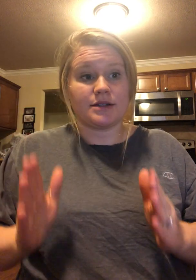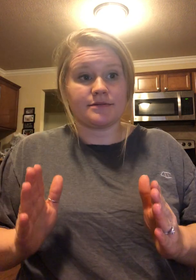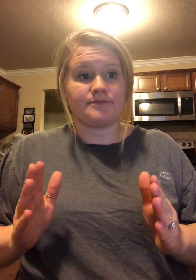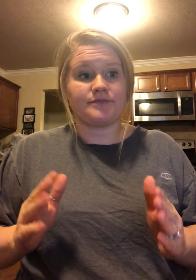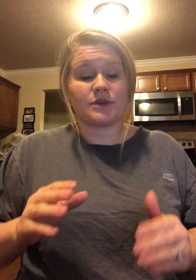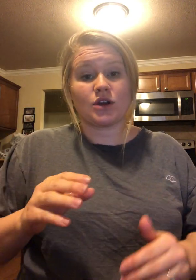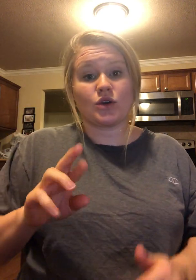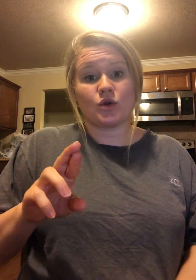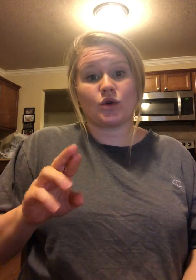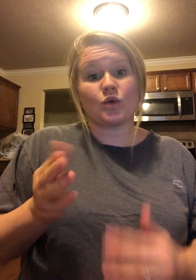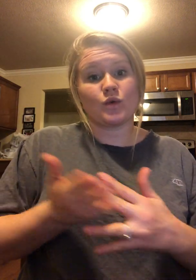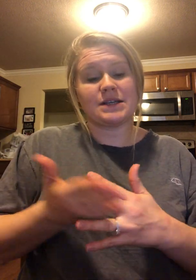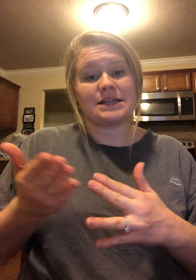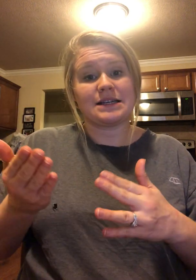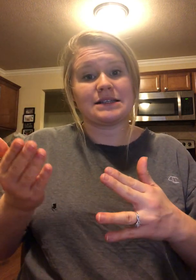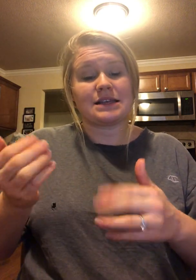community in the classroom.